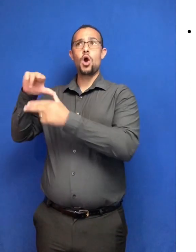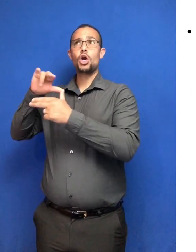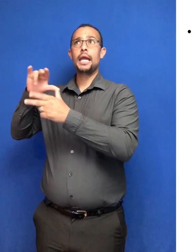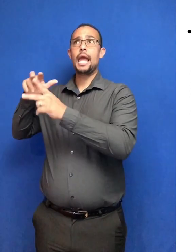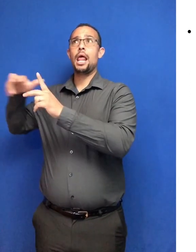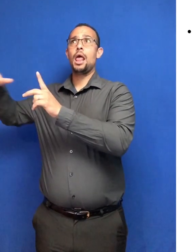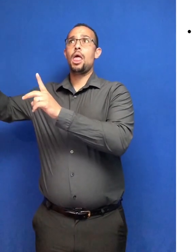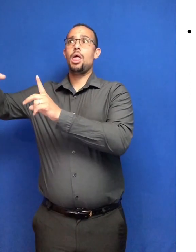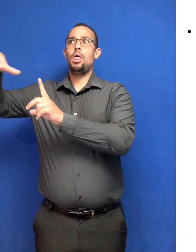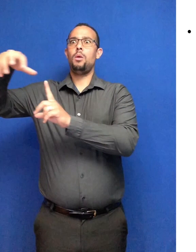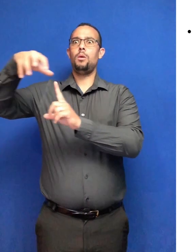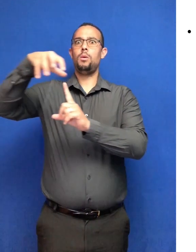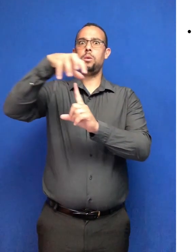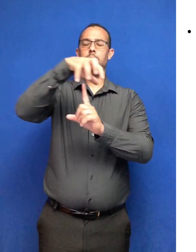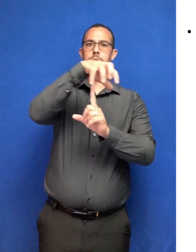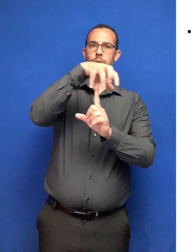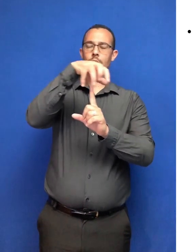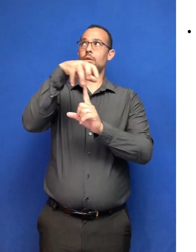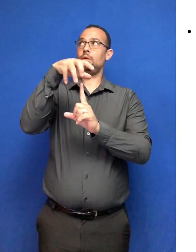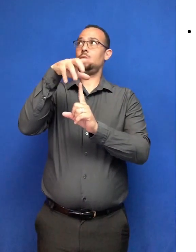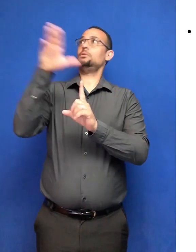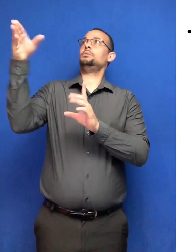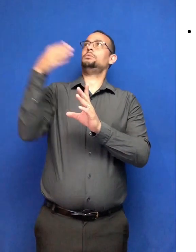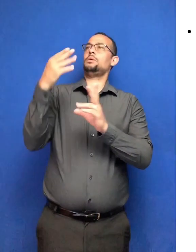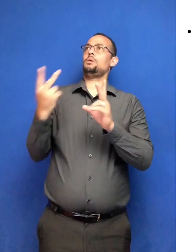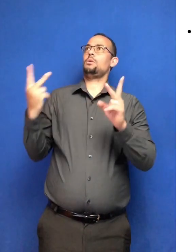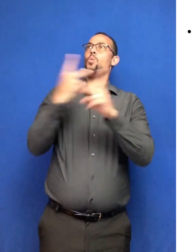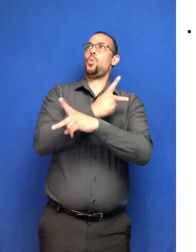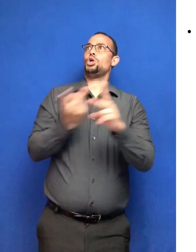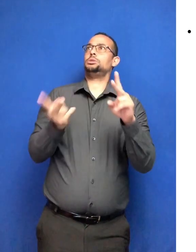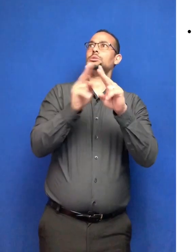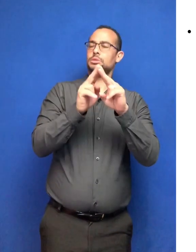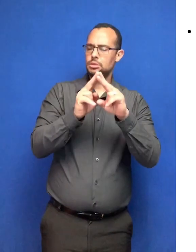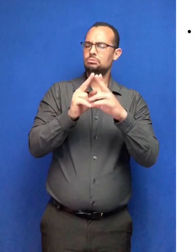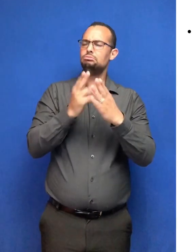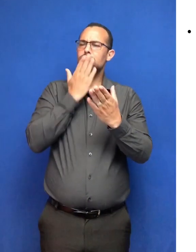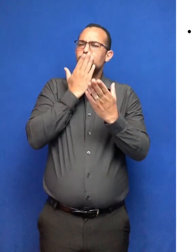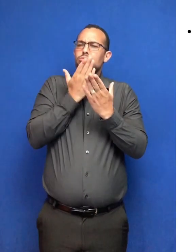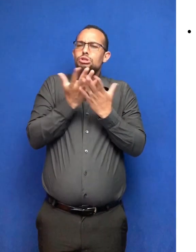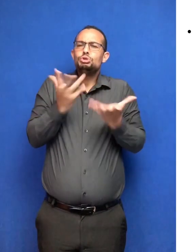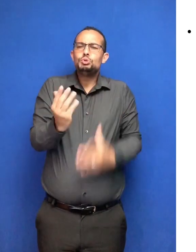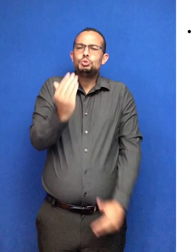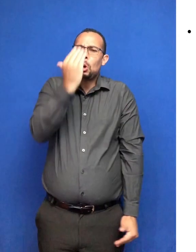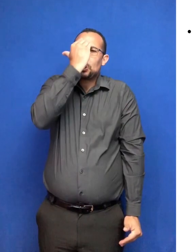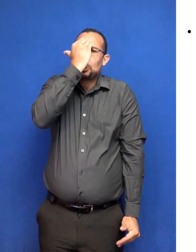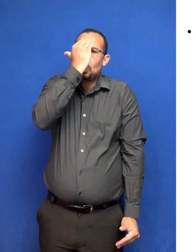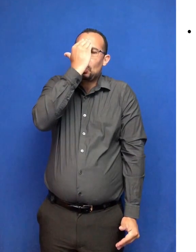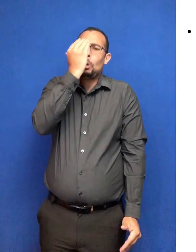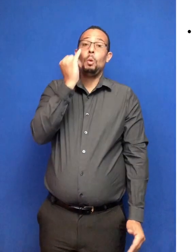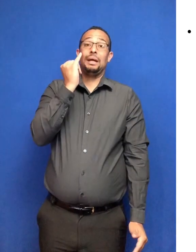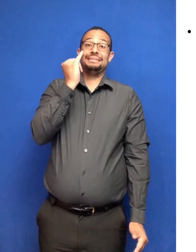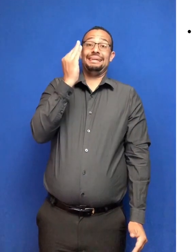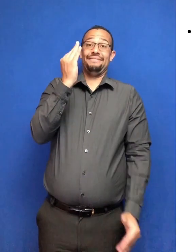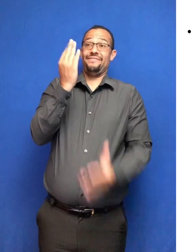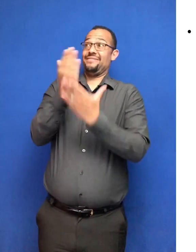moves and now you're directly in the path, it's good to know, if the